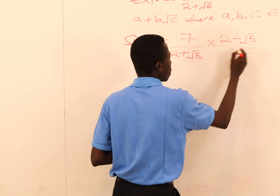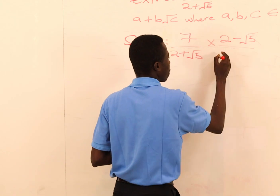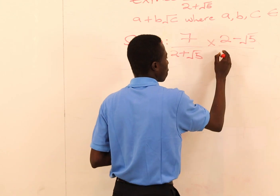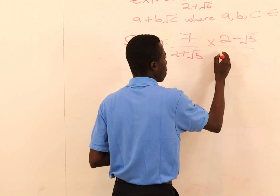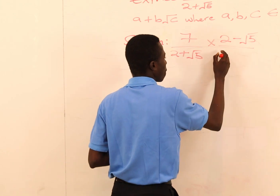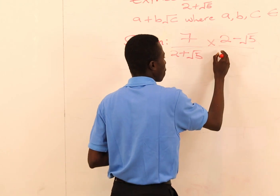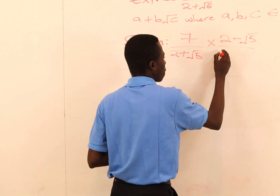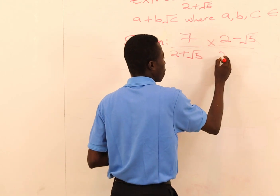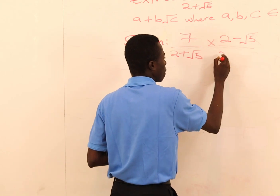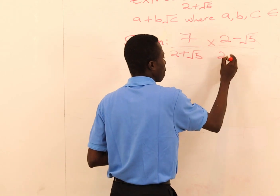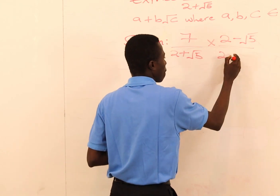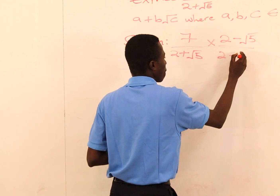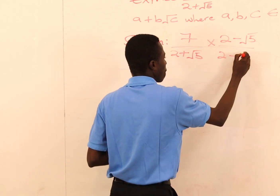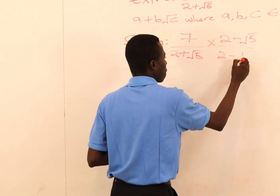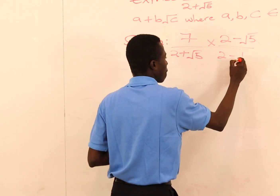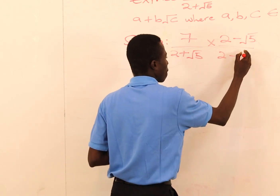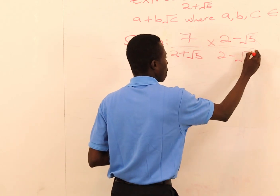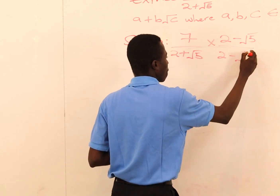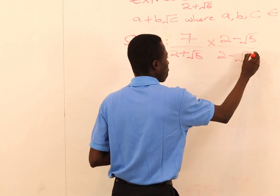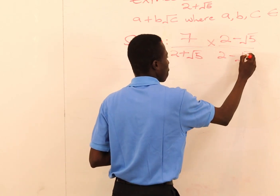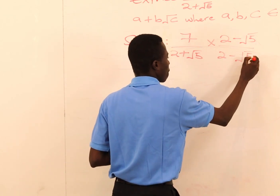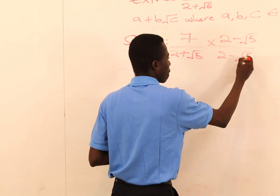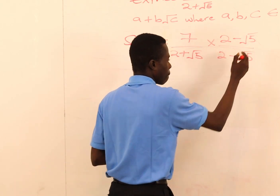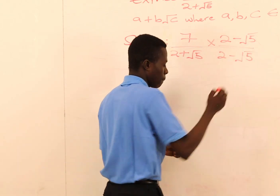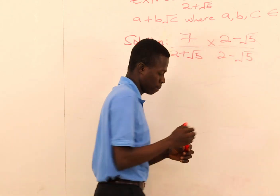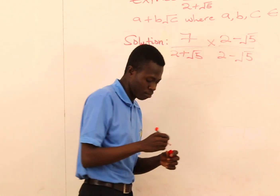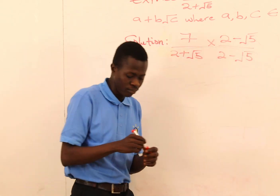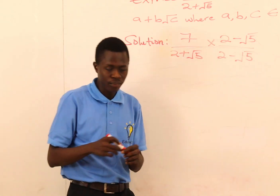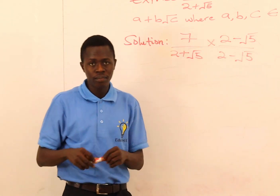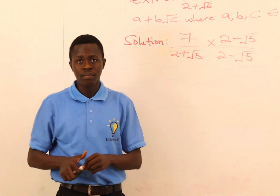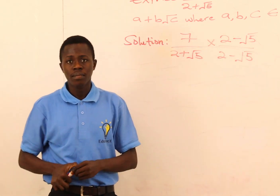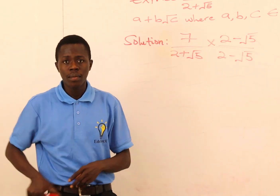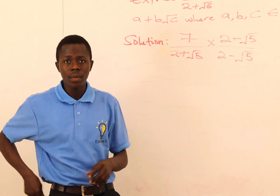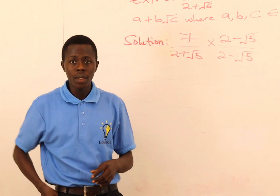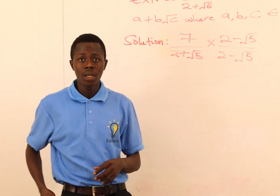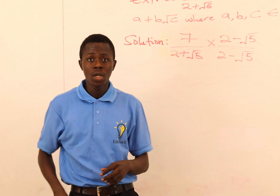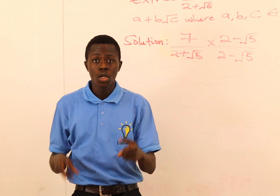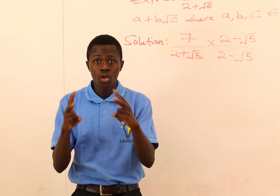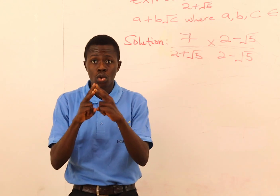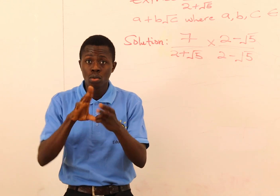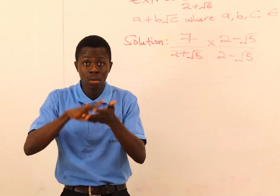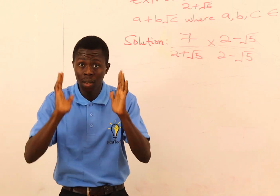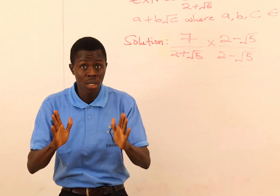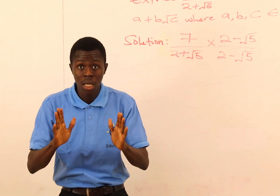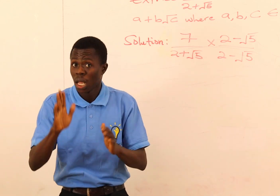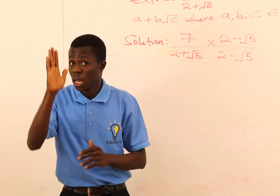2 minus square root of 5 divided by 2 minus square root of 5.